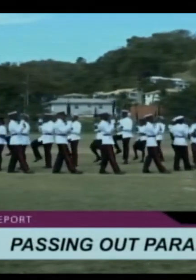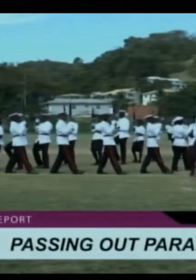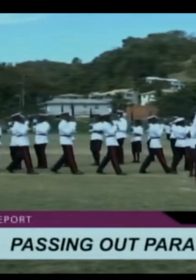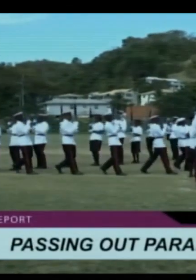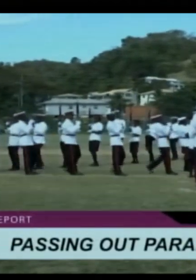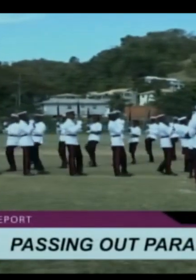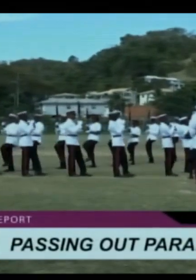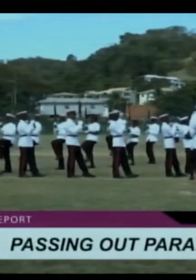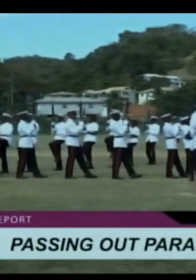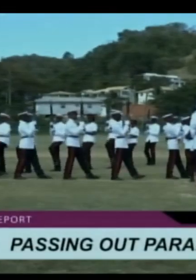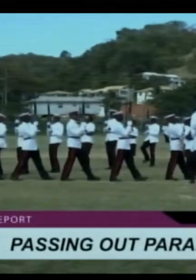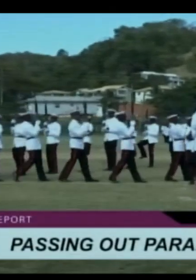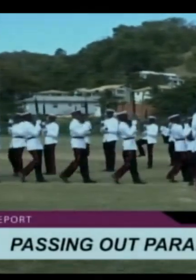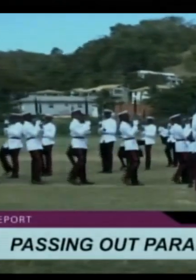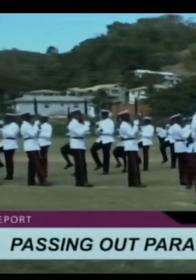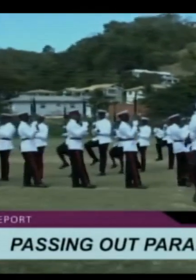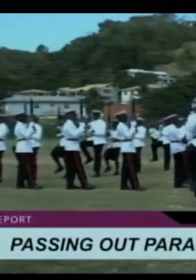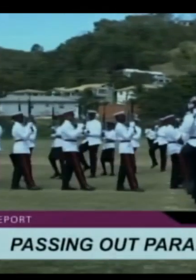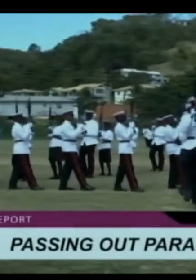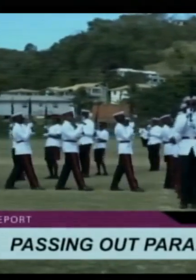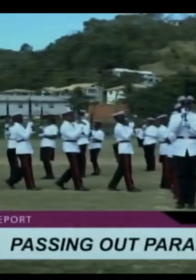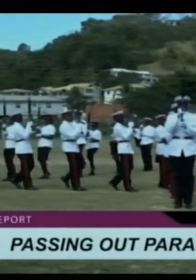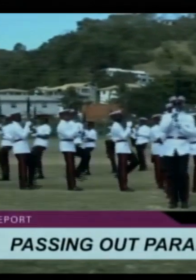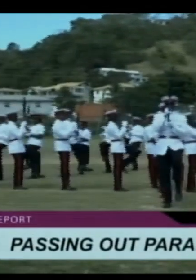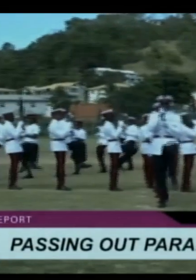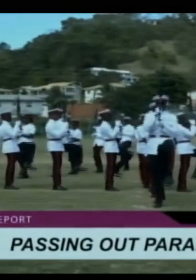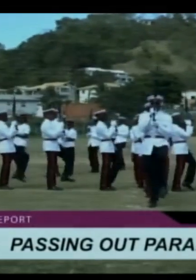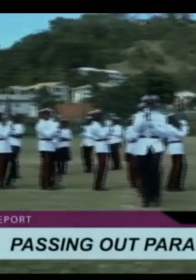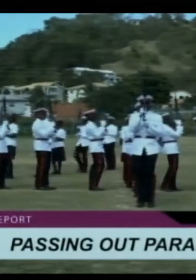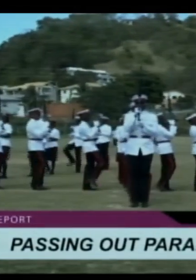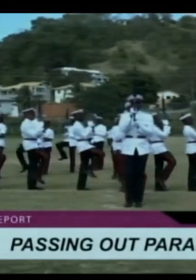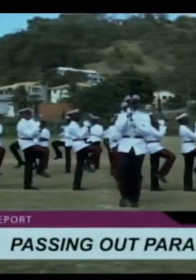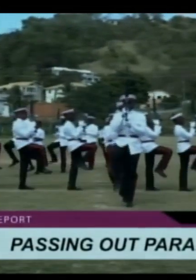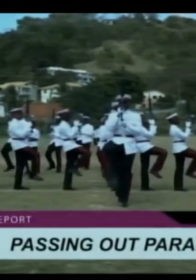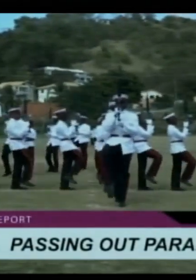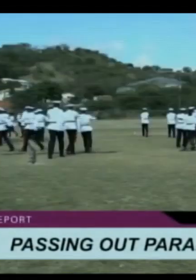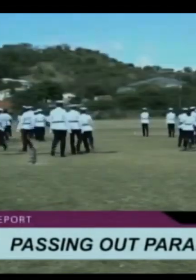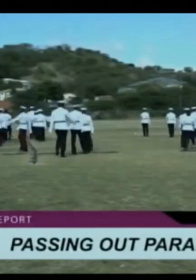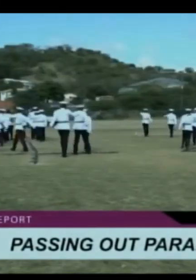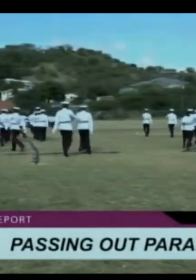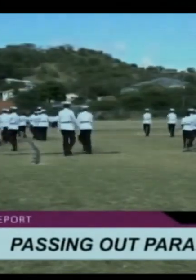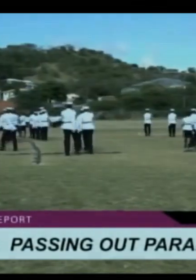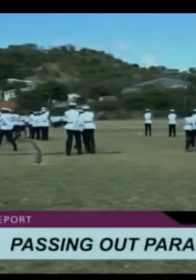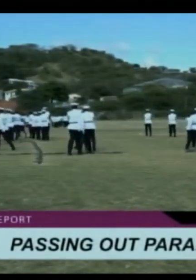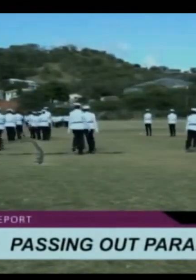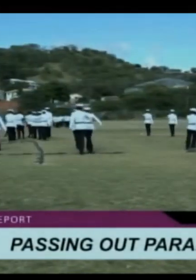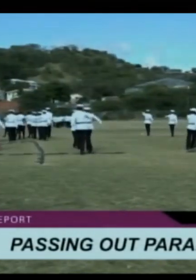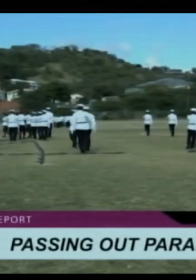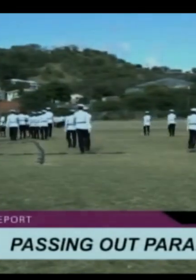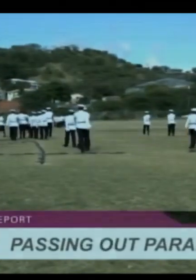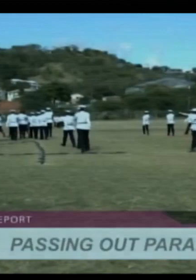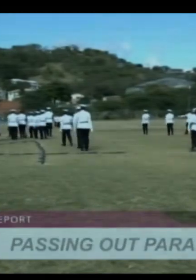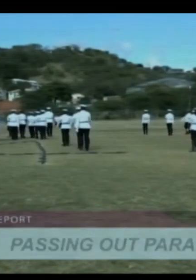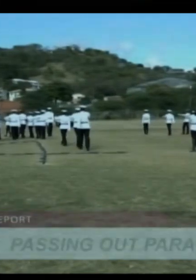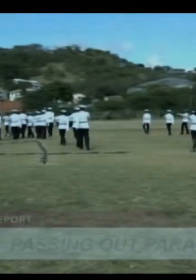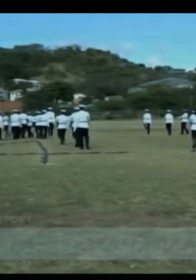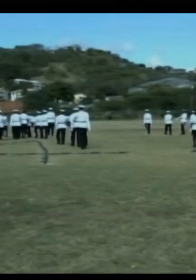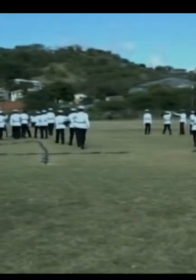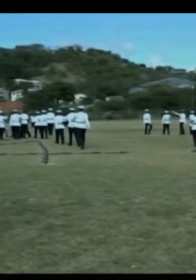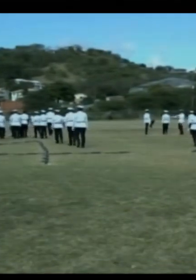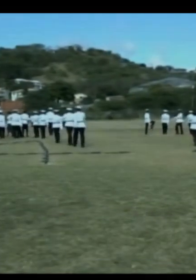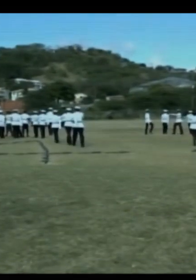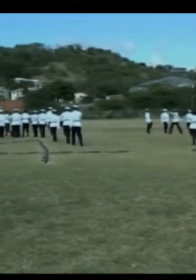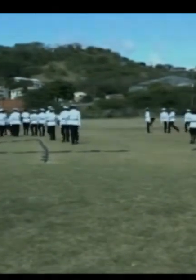On Friday, the passing out ceremony of recruit course number 44 was held at Camp Saline. The graduating